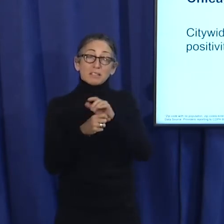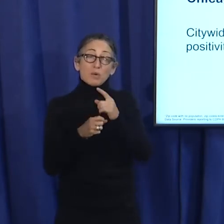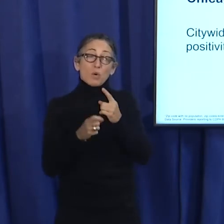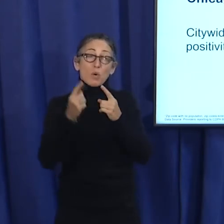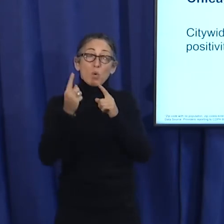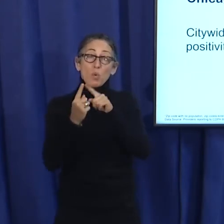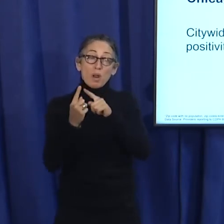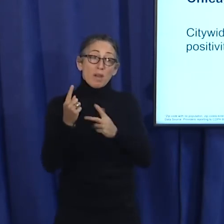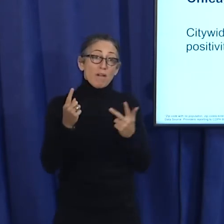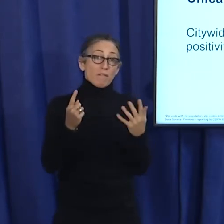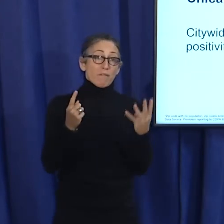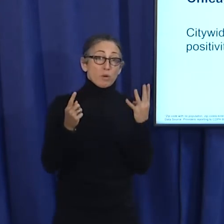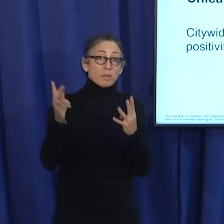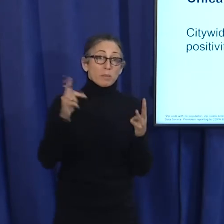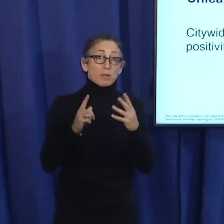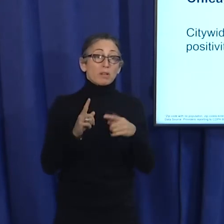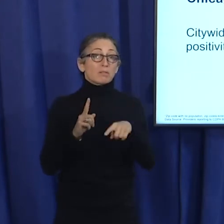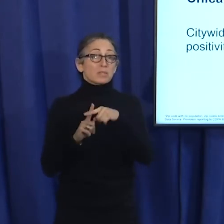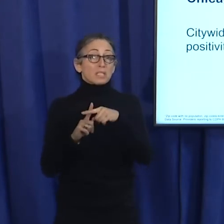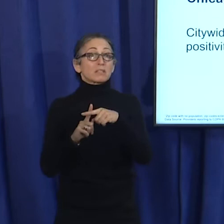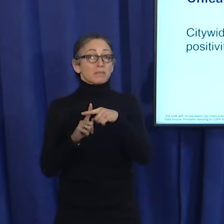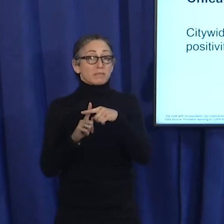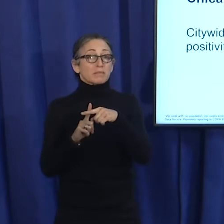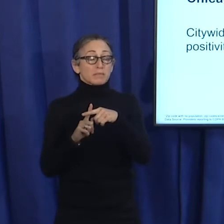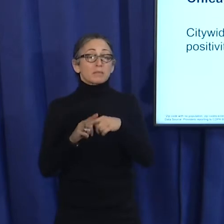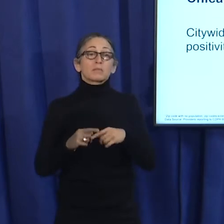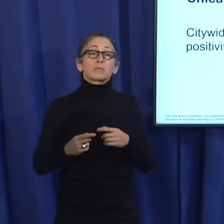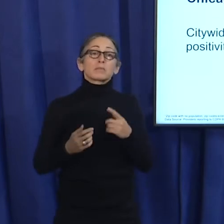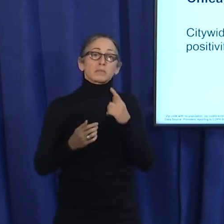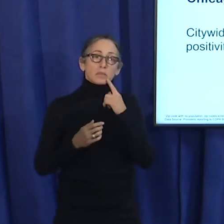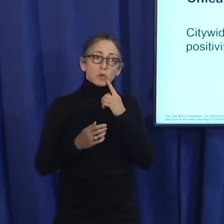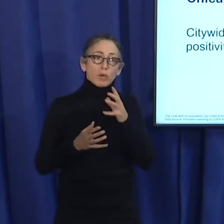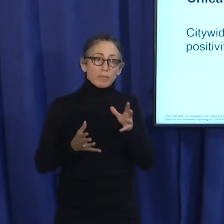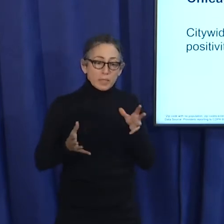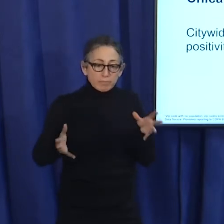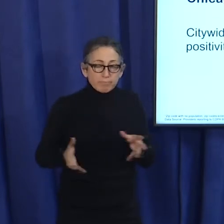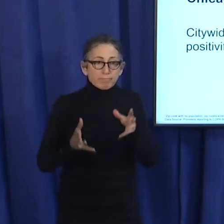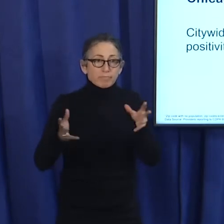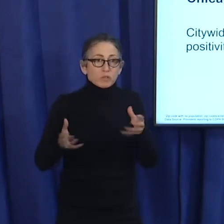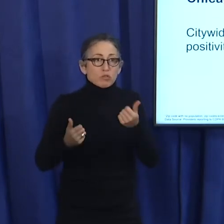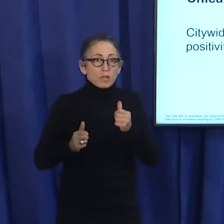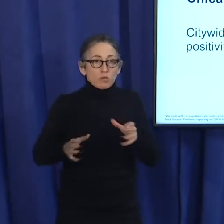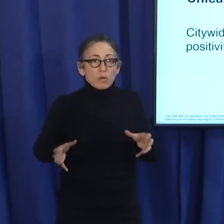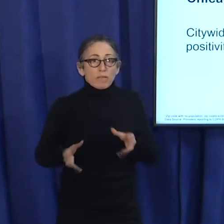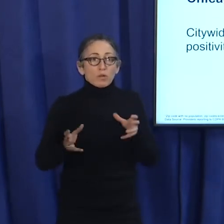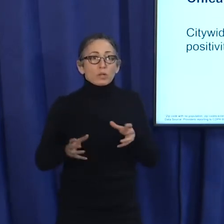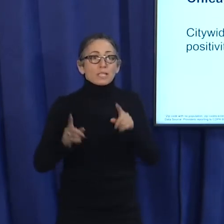are testing positive for COVID. And we've been pushing additional testing and outreach efforts through Protect